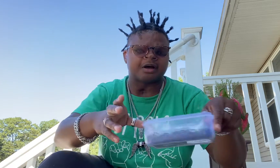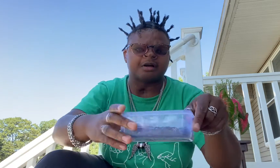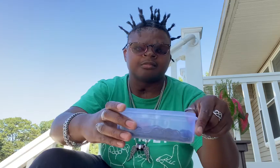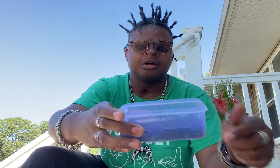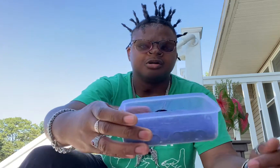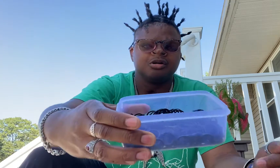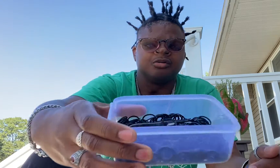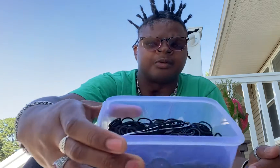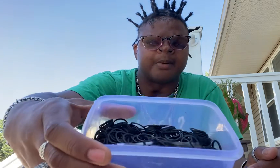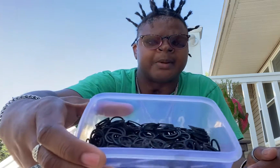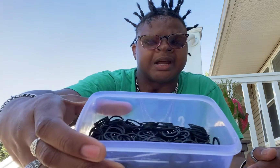friend, rubber bands.